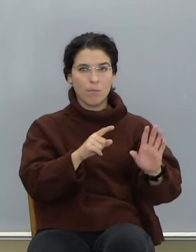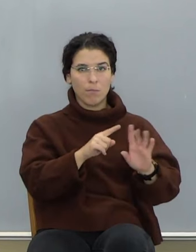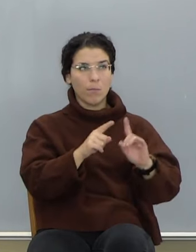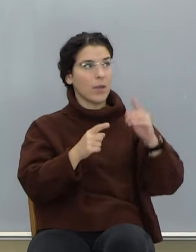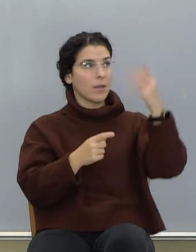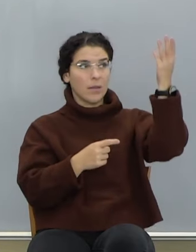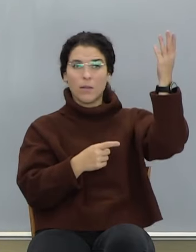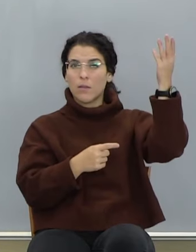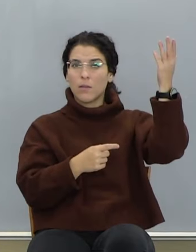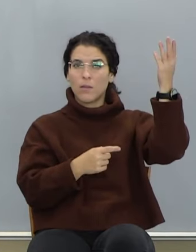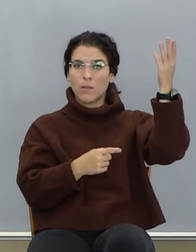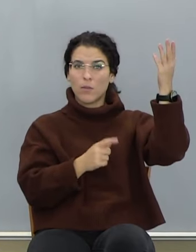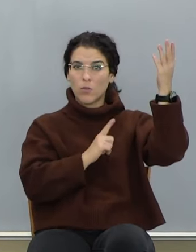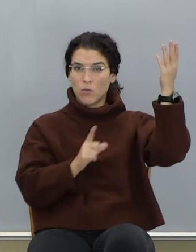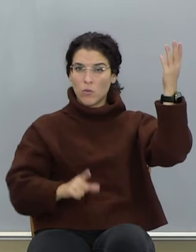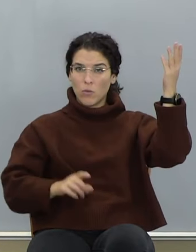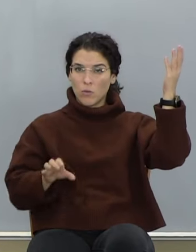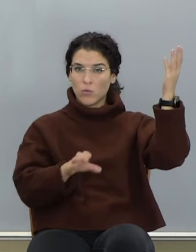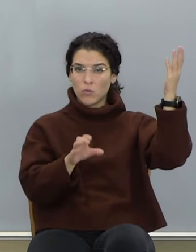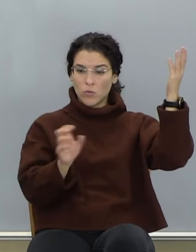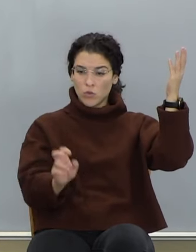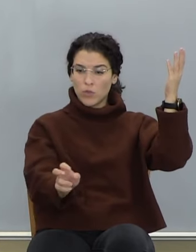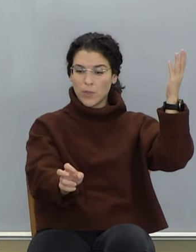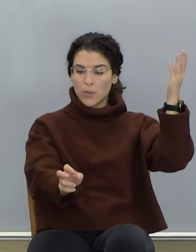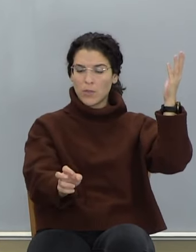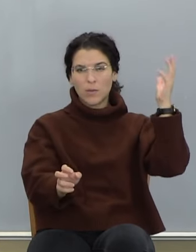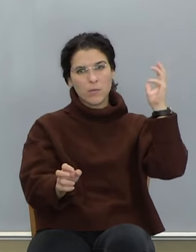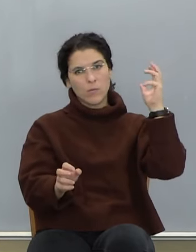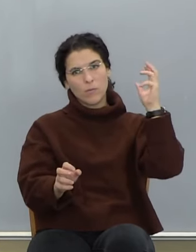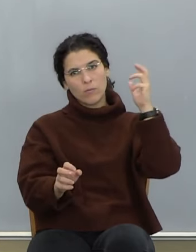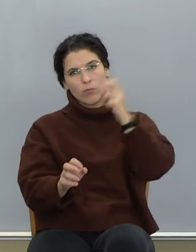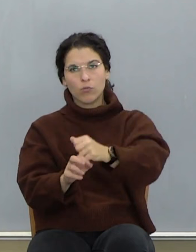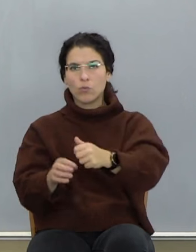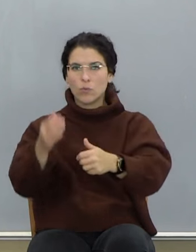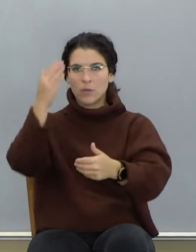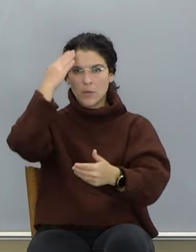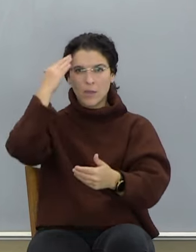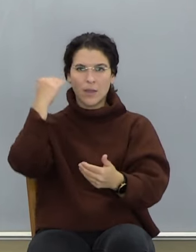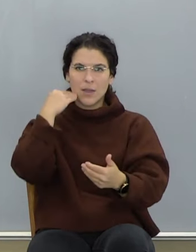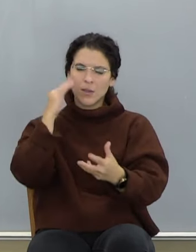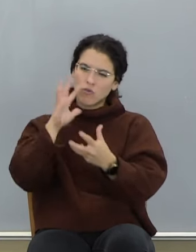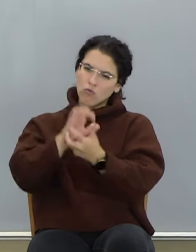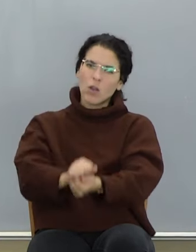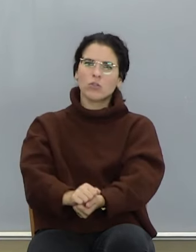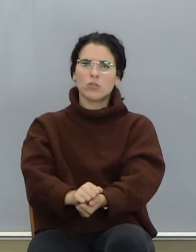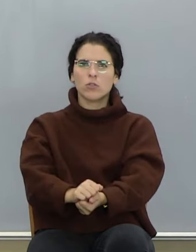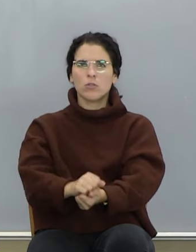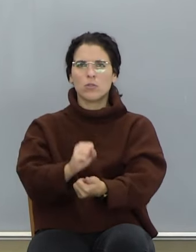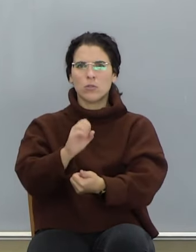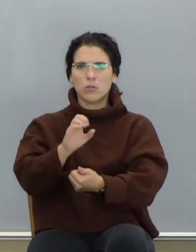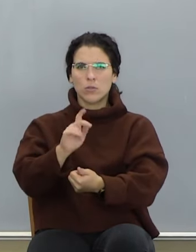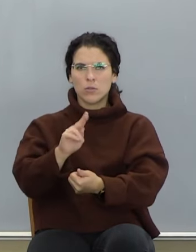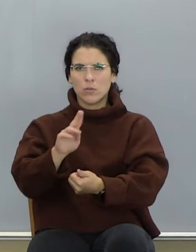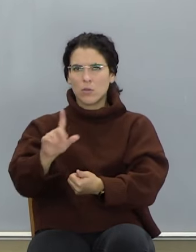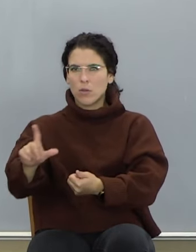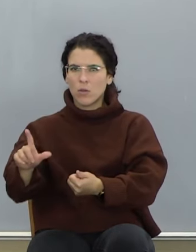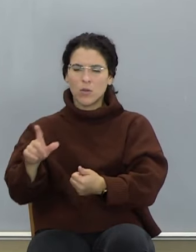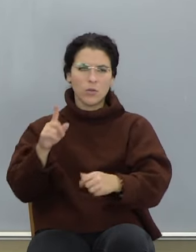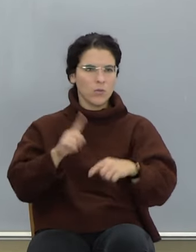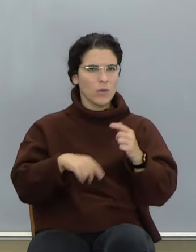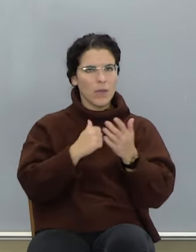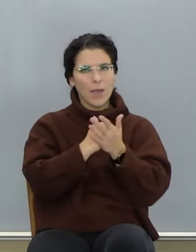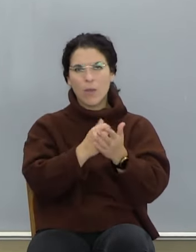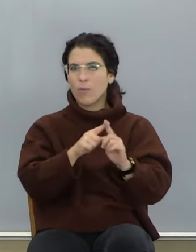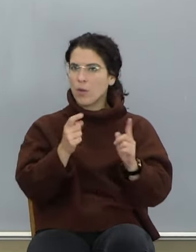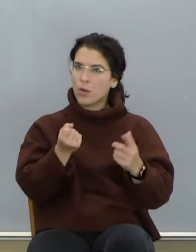he, the Lord, going to do to the serpent? He's going to bruise thy head. He's going to crush your skull. So you can't help but